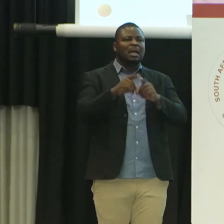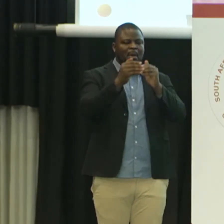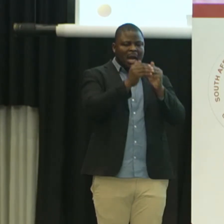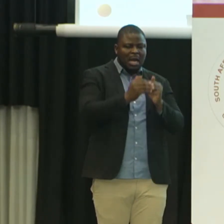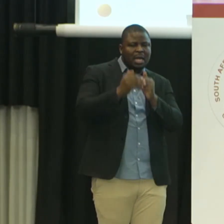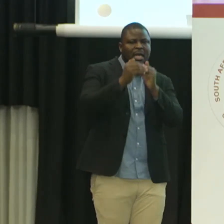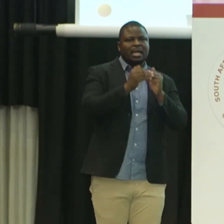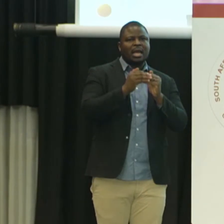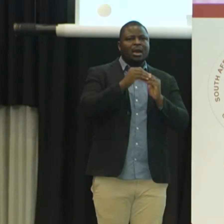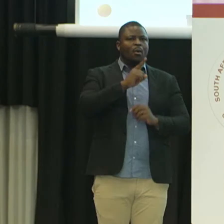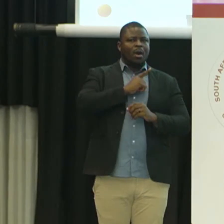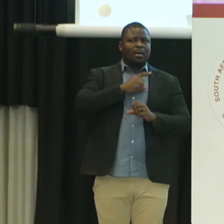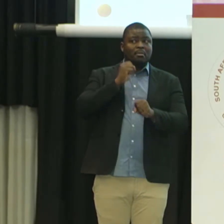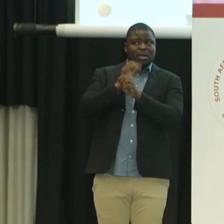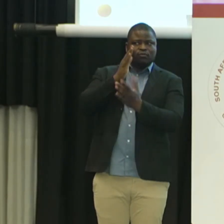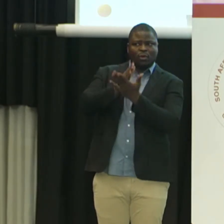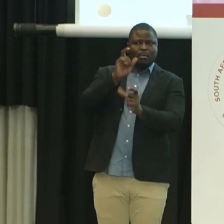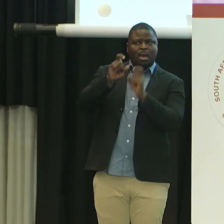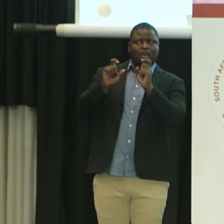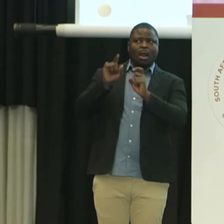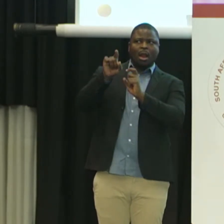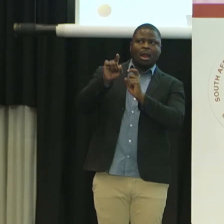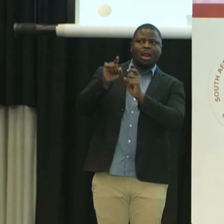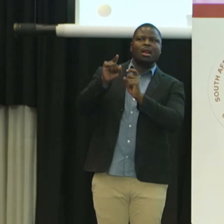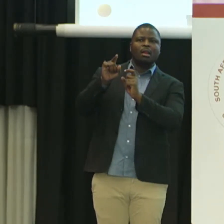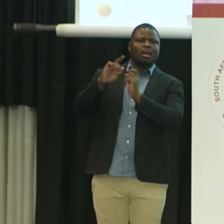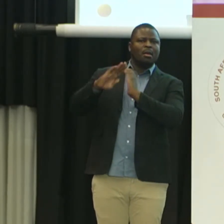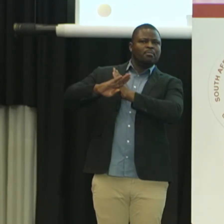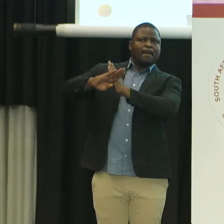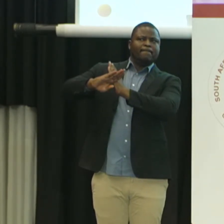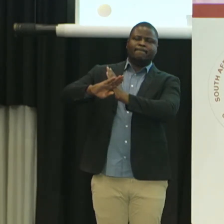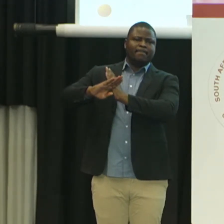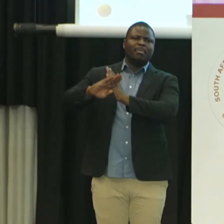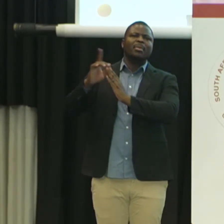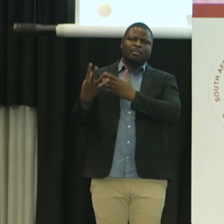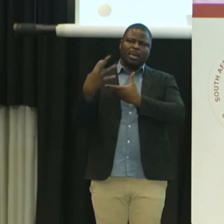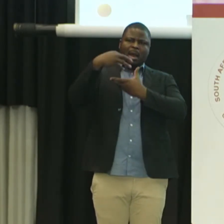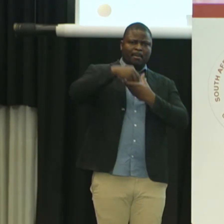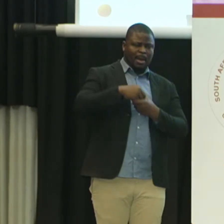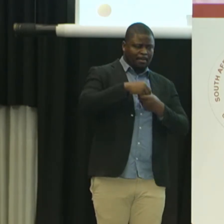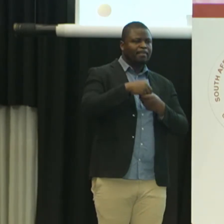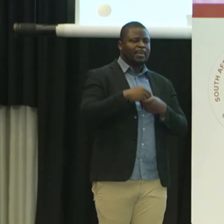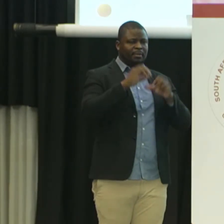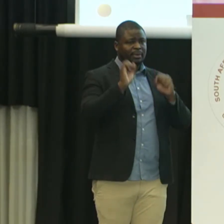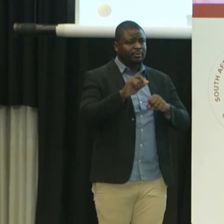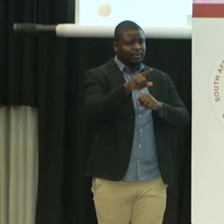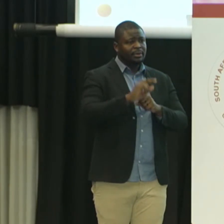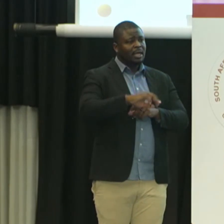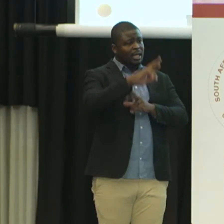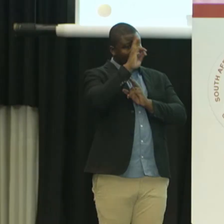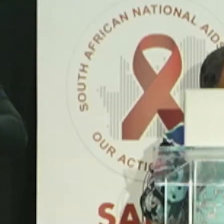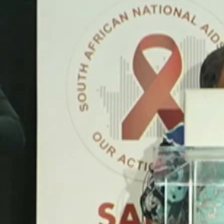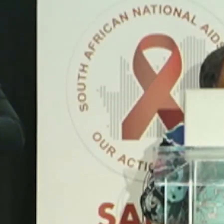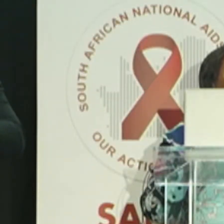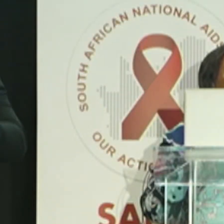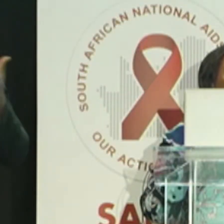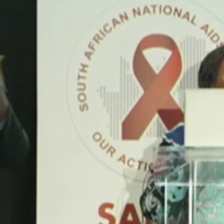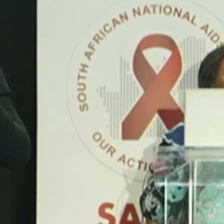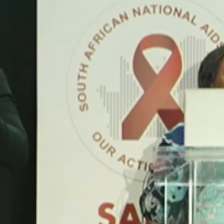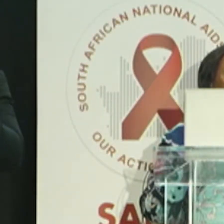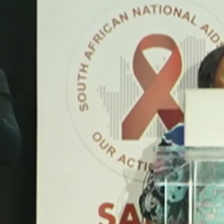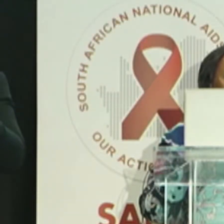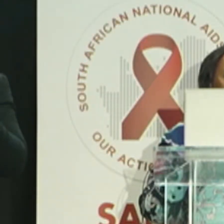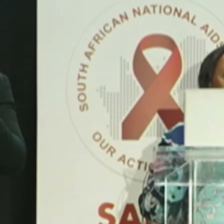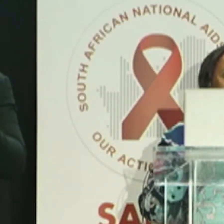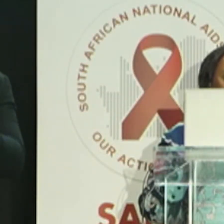one is left behind. And then these responses or this intervention, they should be